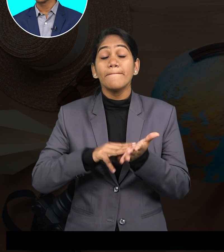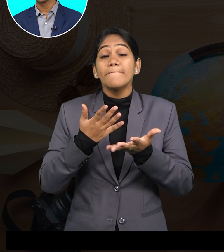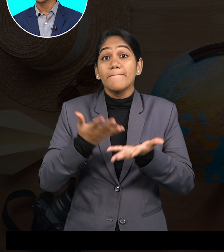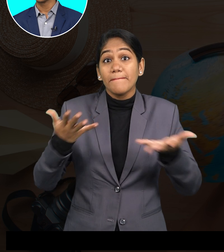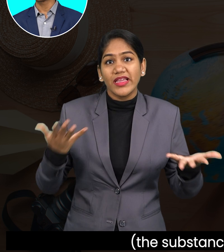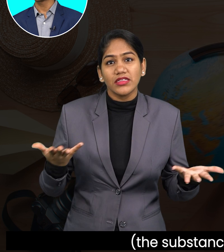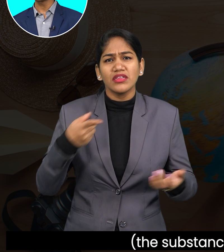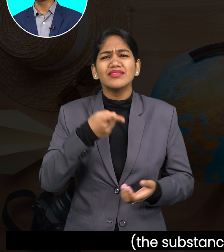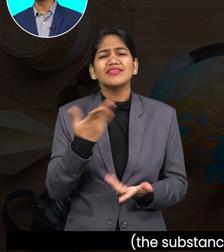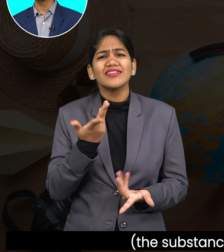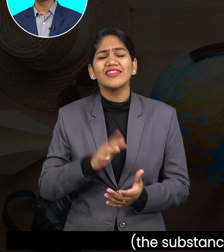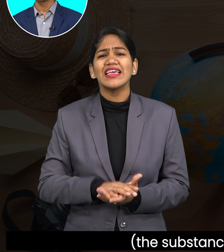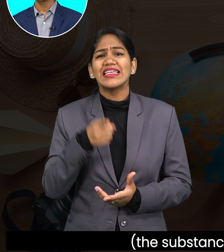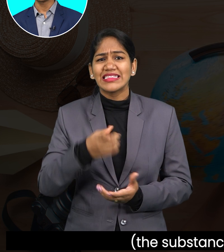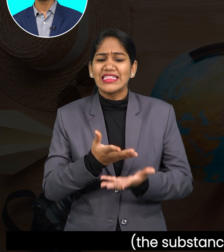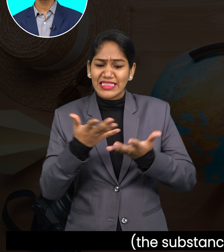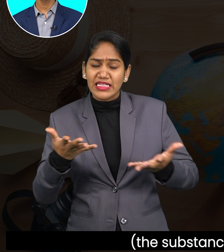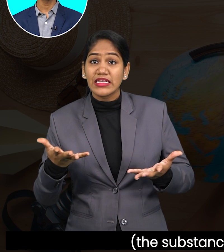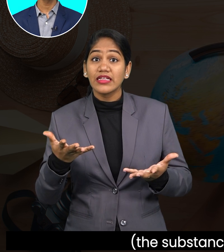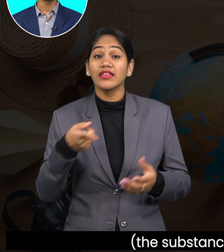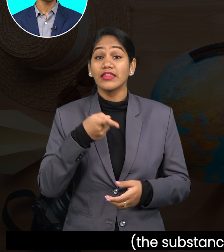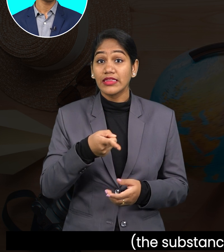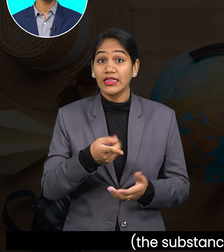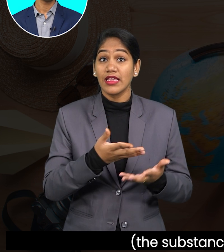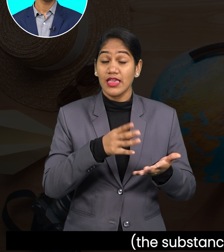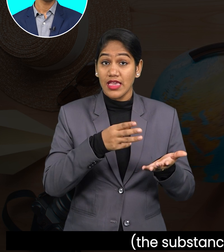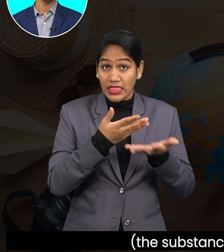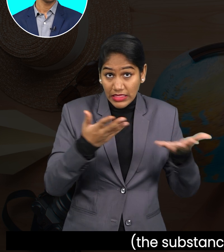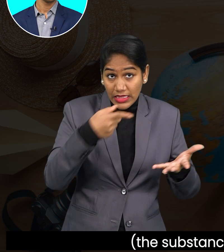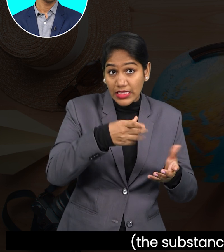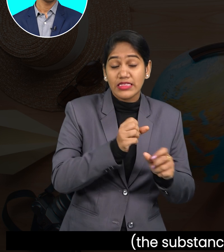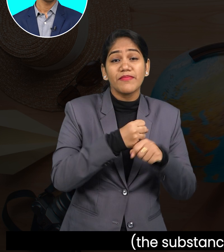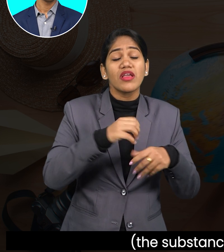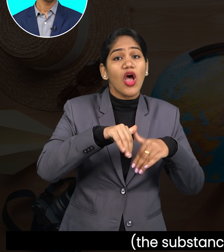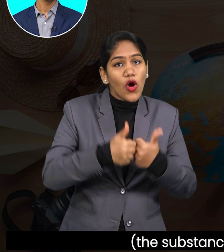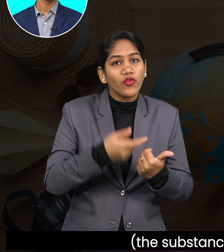Materials. The substance of which a thing is made.